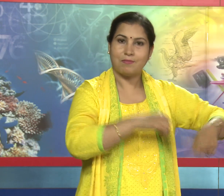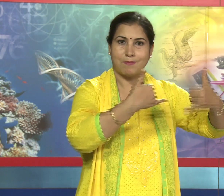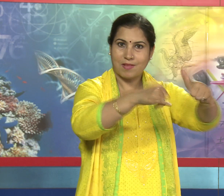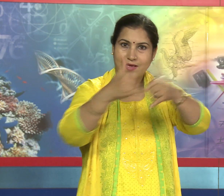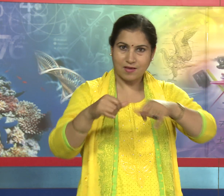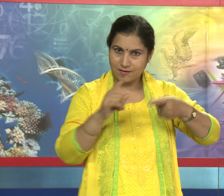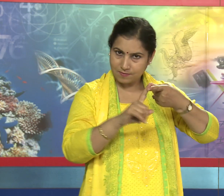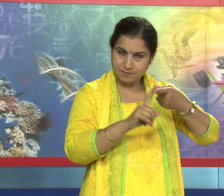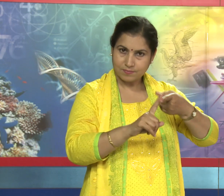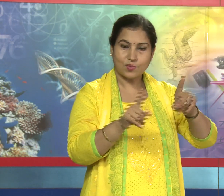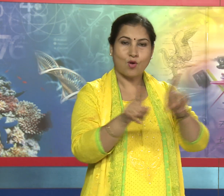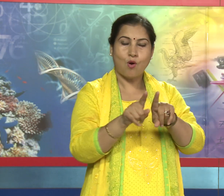river rafting,